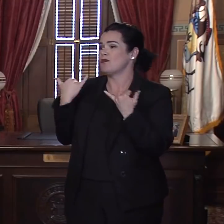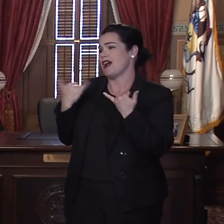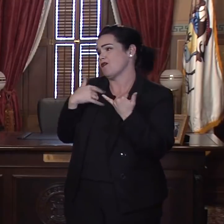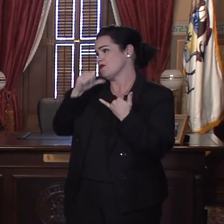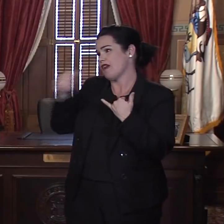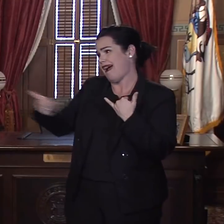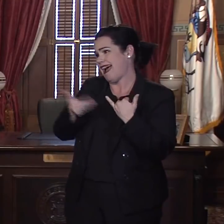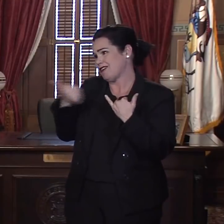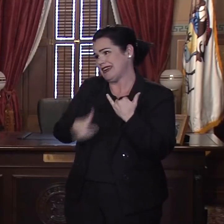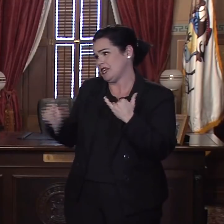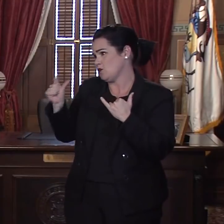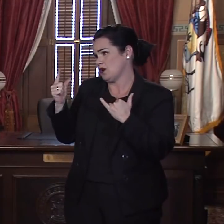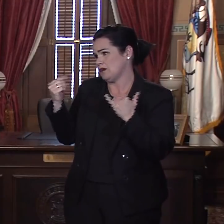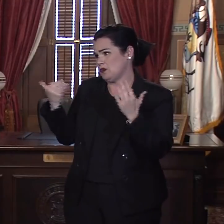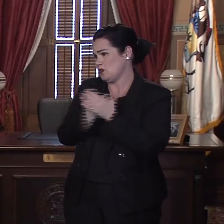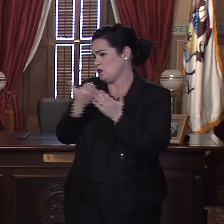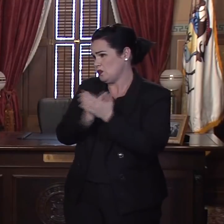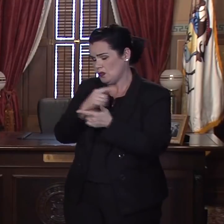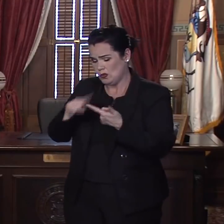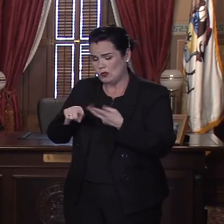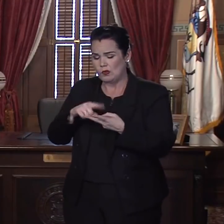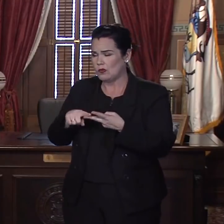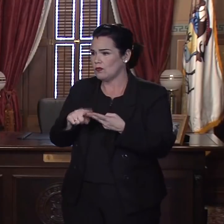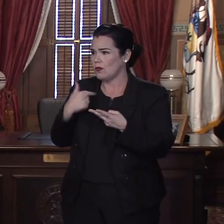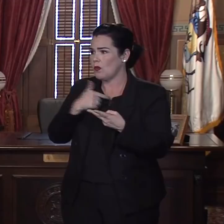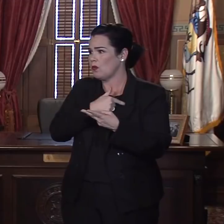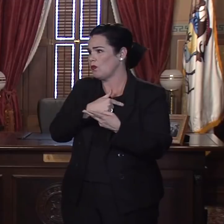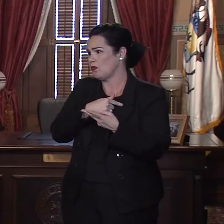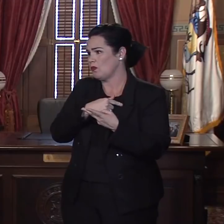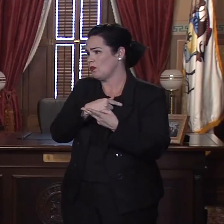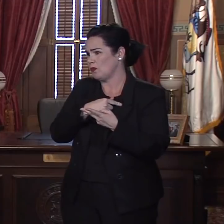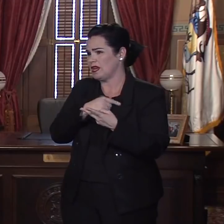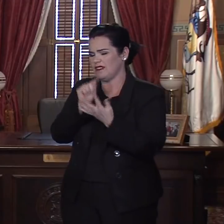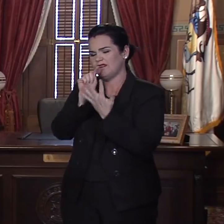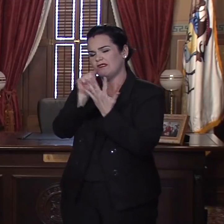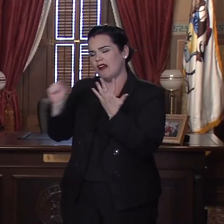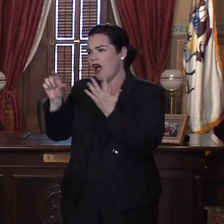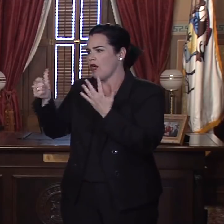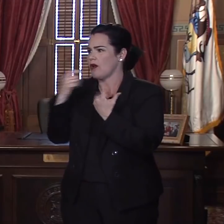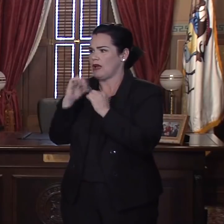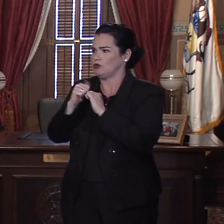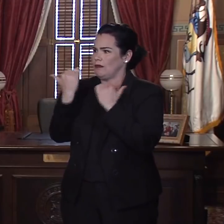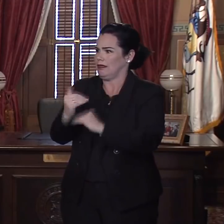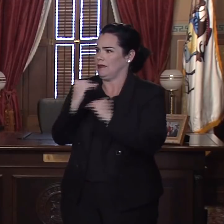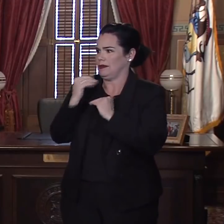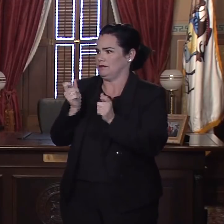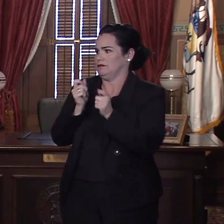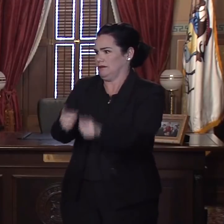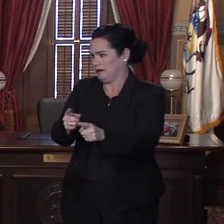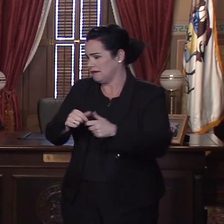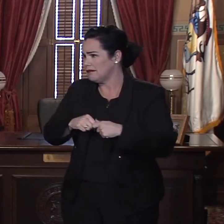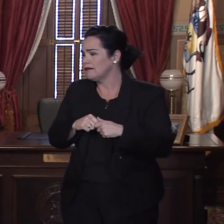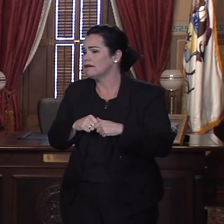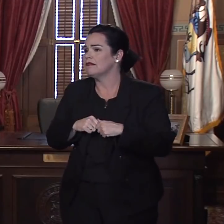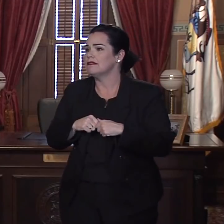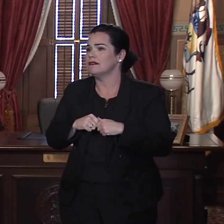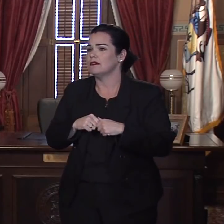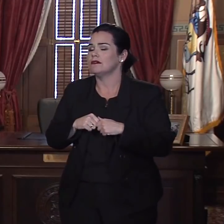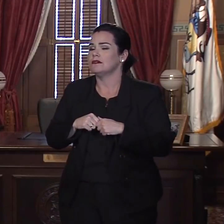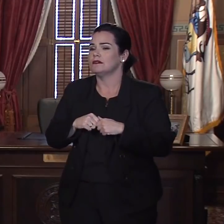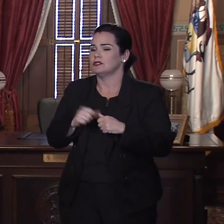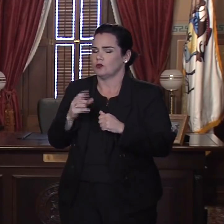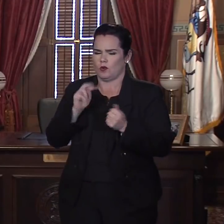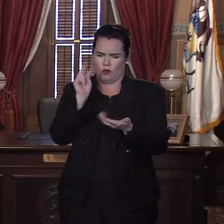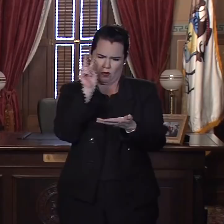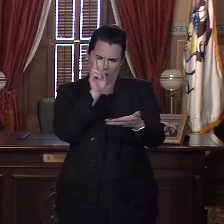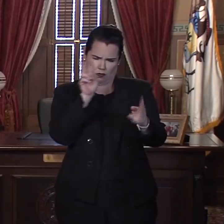freeze, we have taken a number of other actions to curtail spending. And as we look to